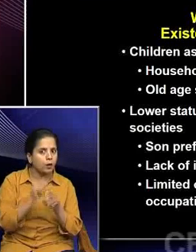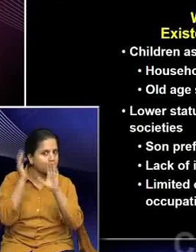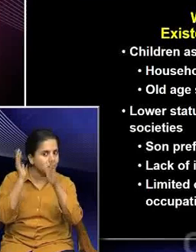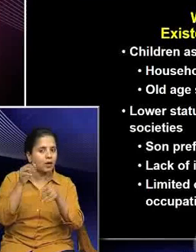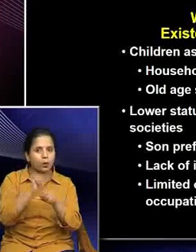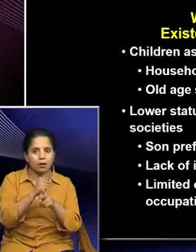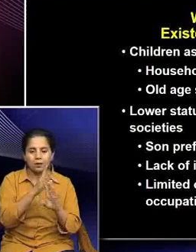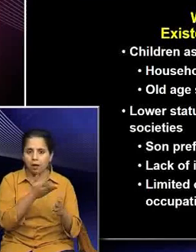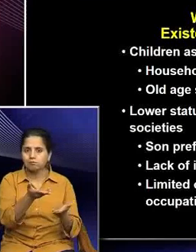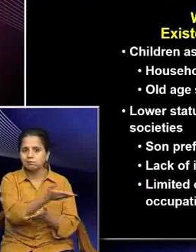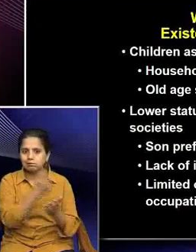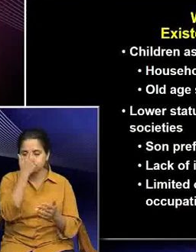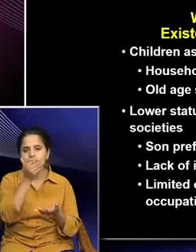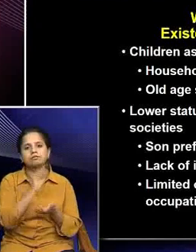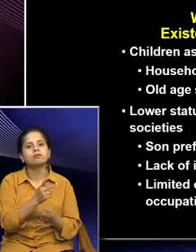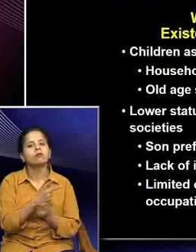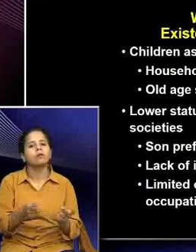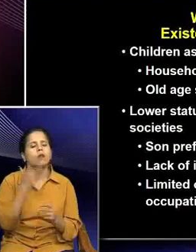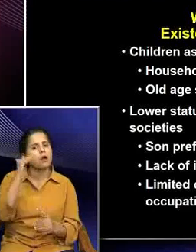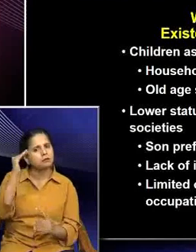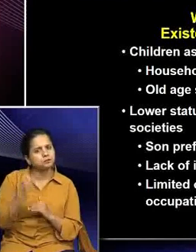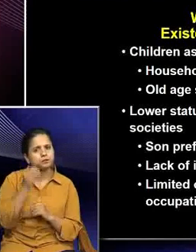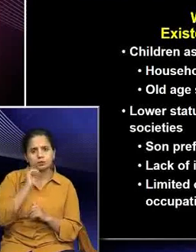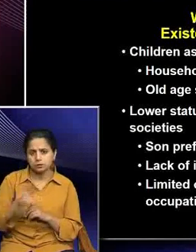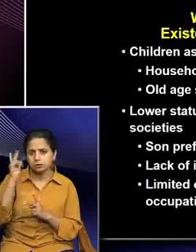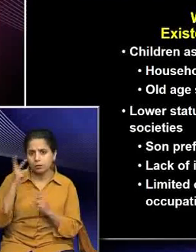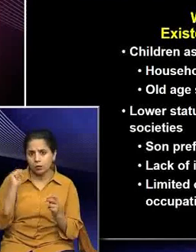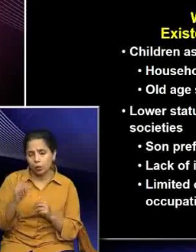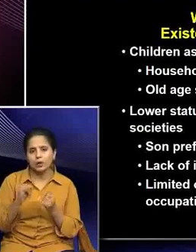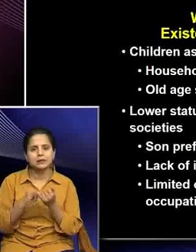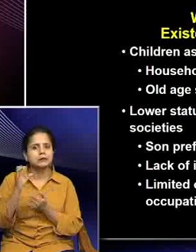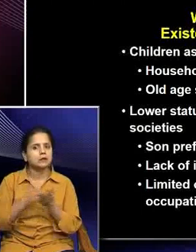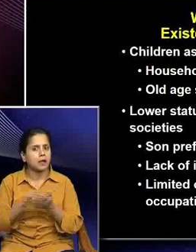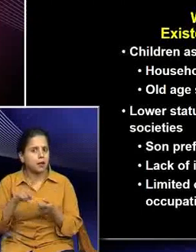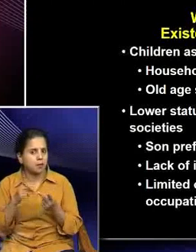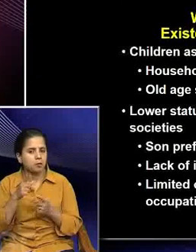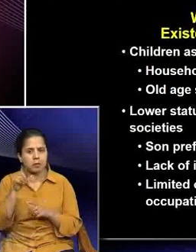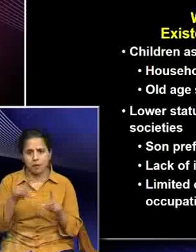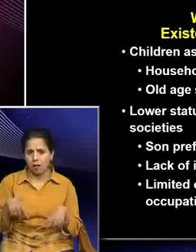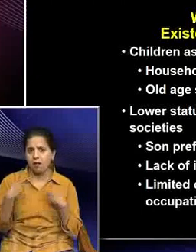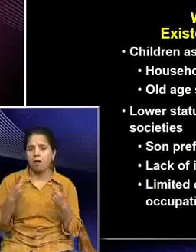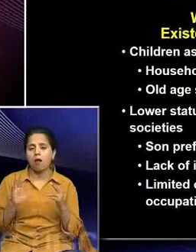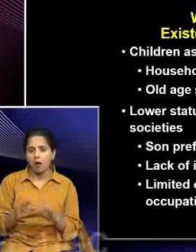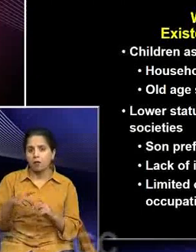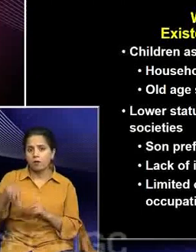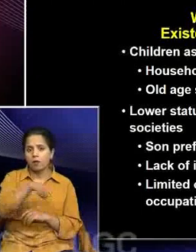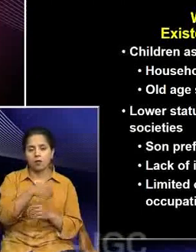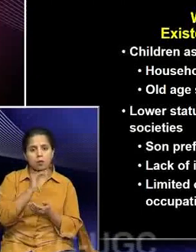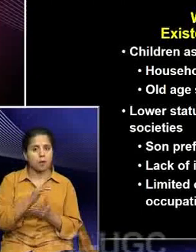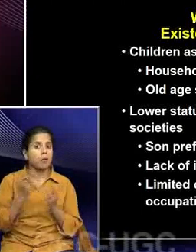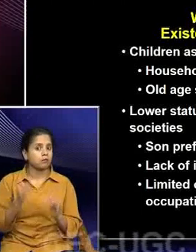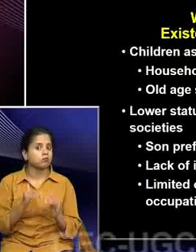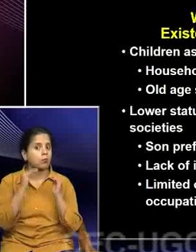because of the lack of the old age security system in most of these developing countries, fertility levels were